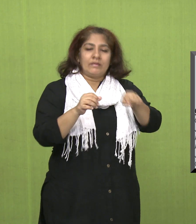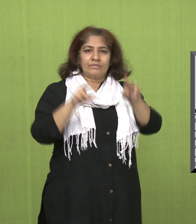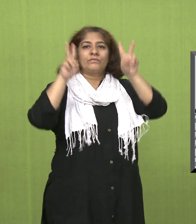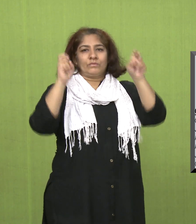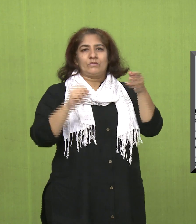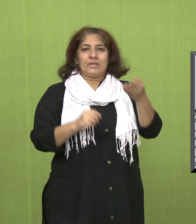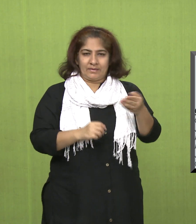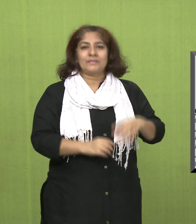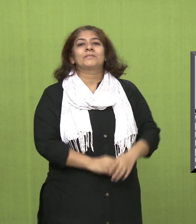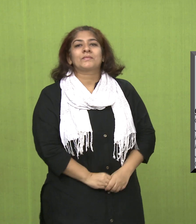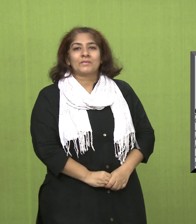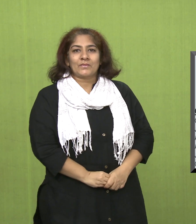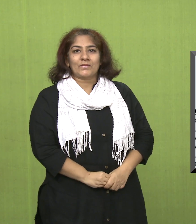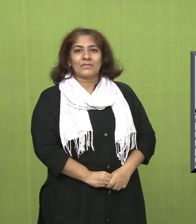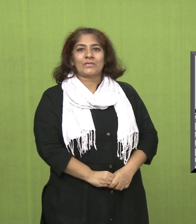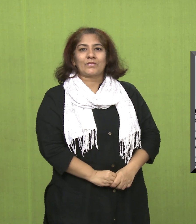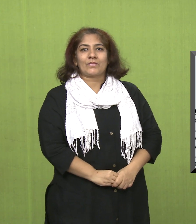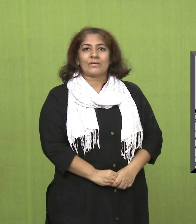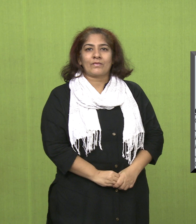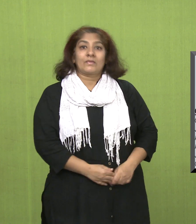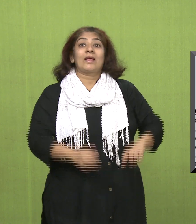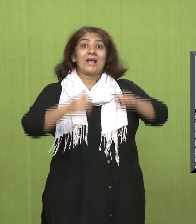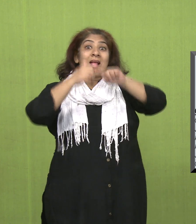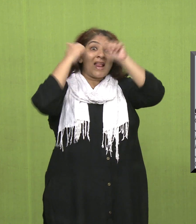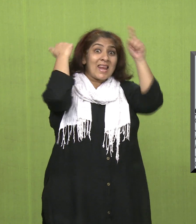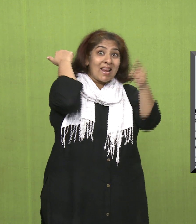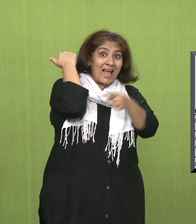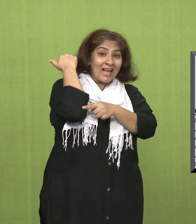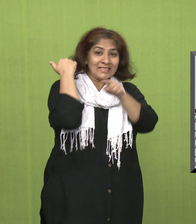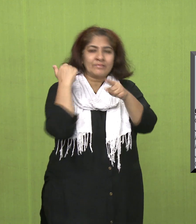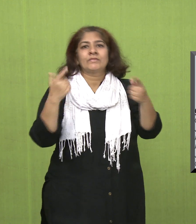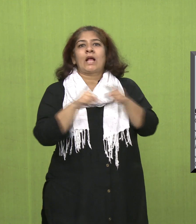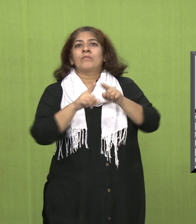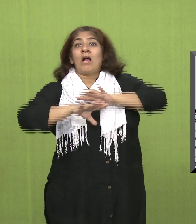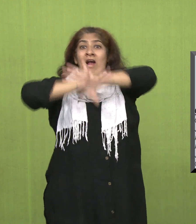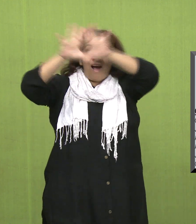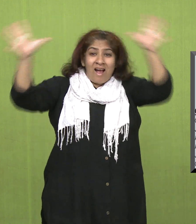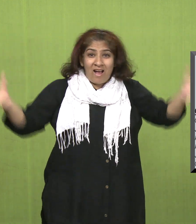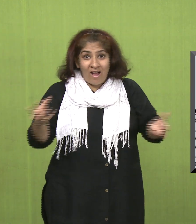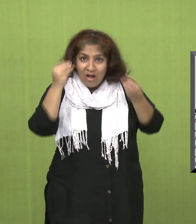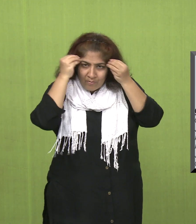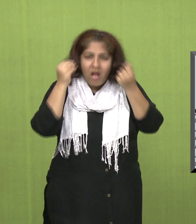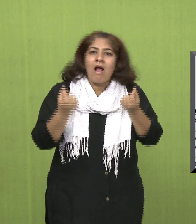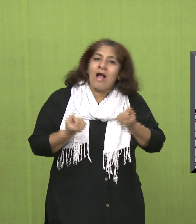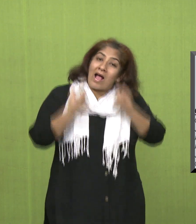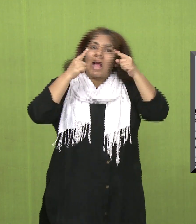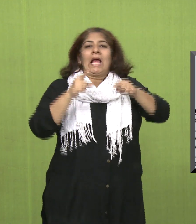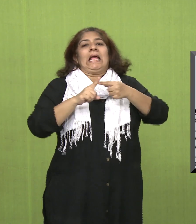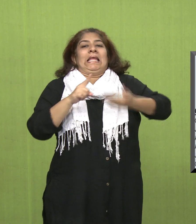known as conferences or discussion off-the-job methods. Then the last is off-the-job method is